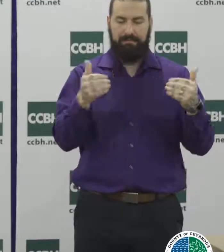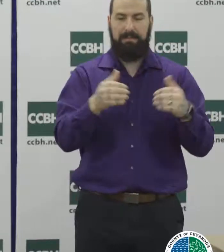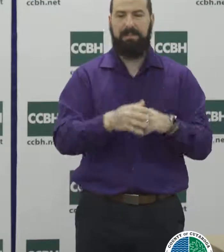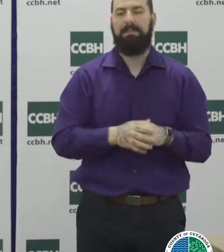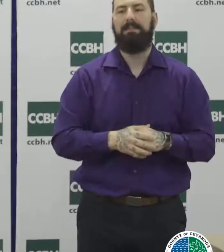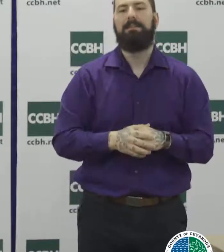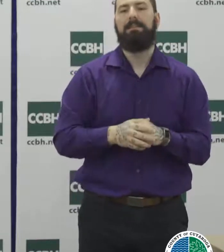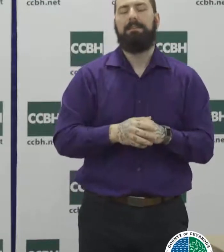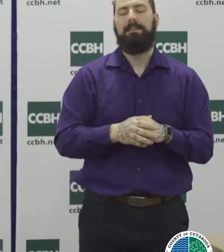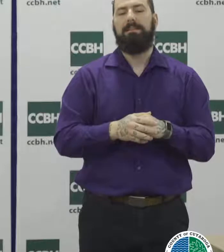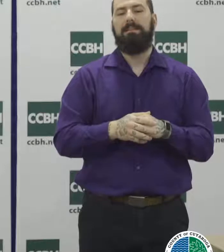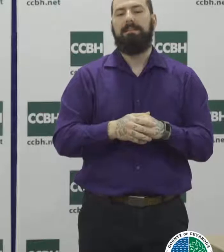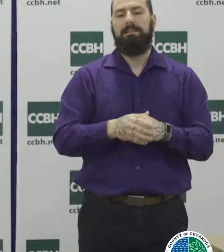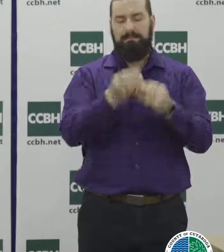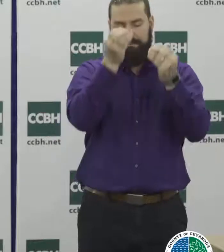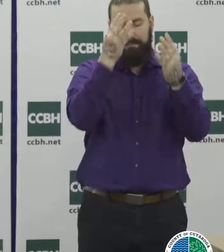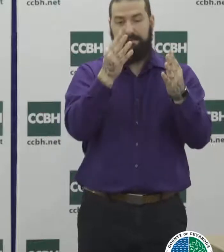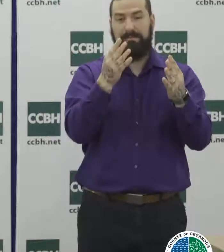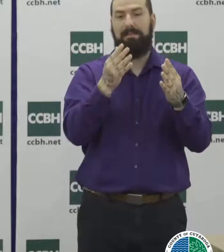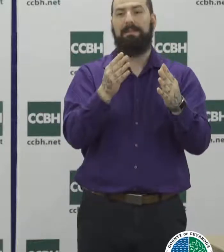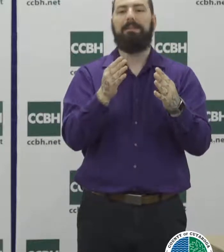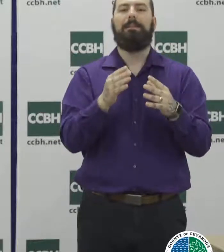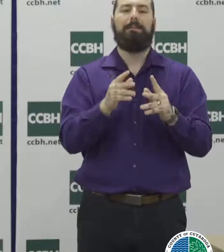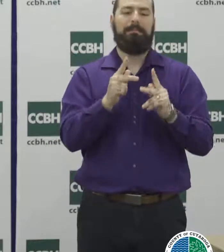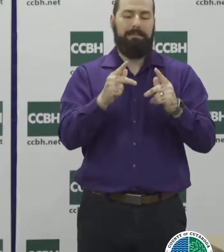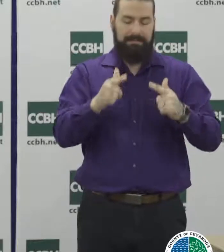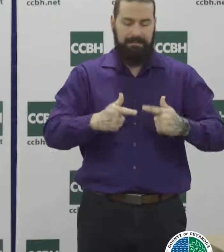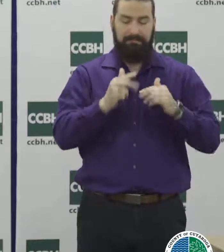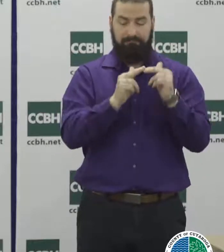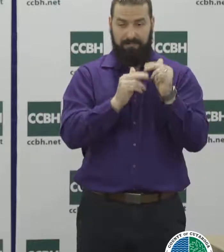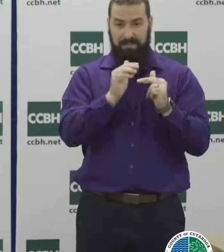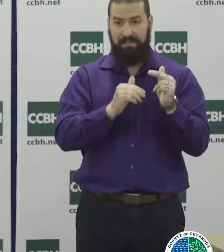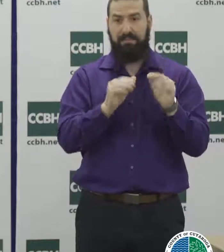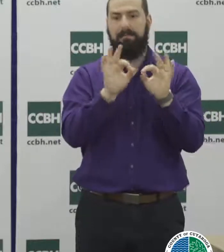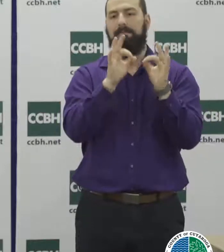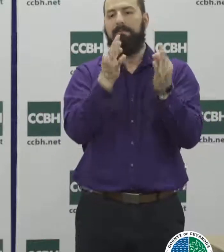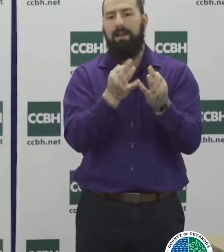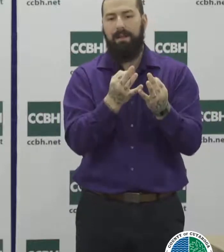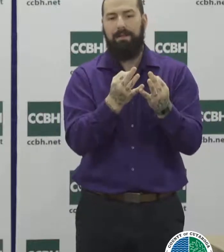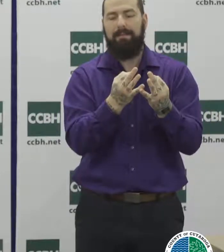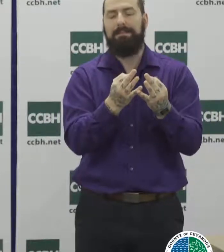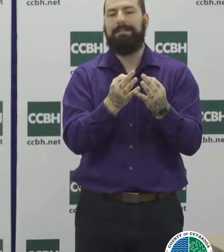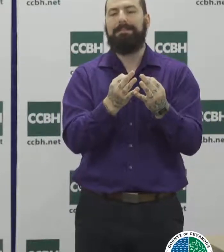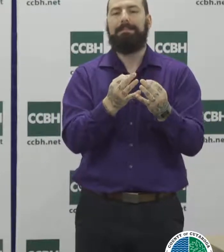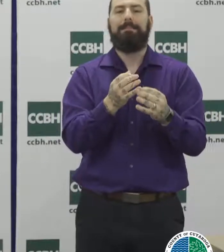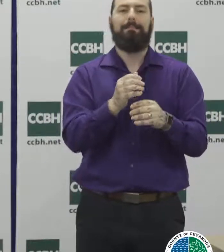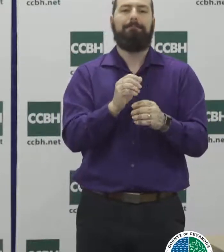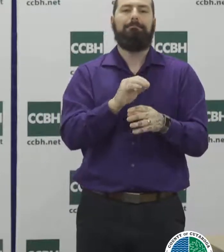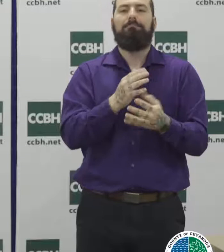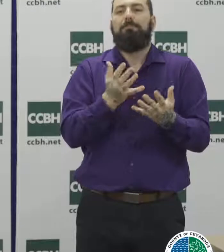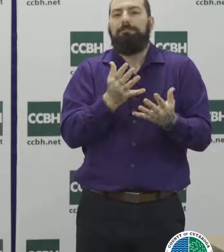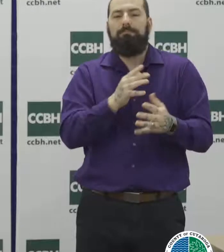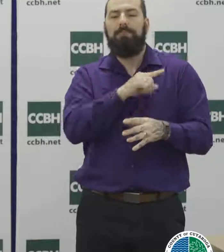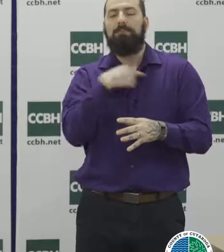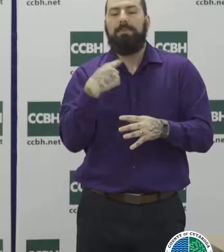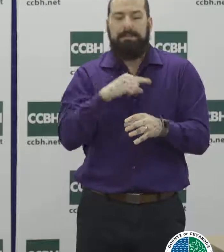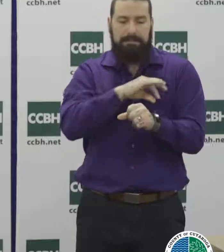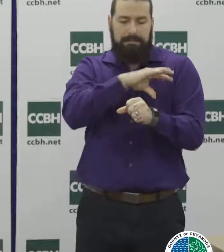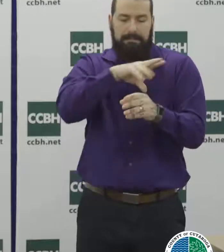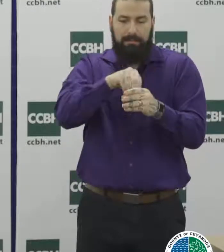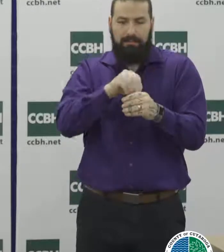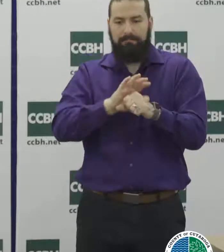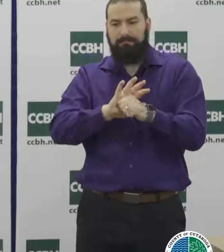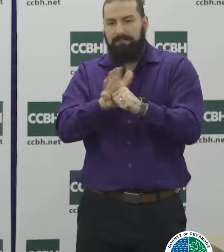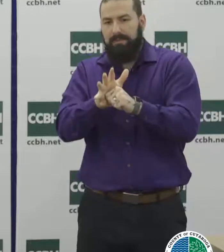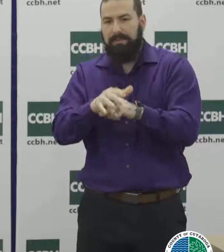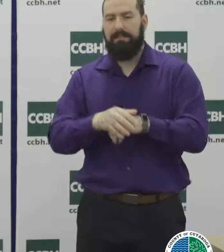families, and visitors with education about the risks associated with COVID-19. We realize that there have been many sacrifices made